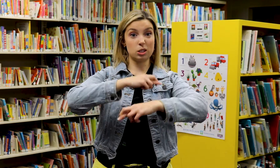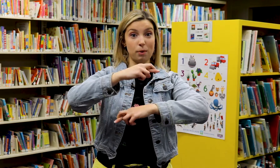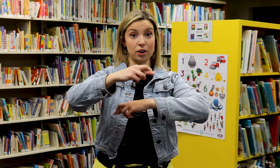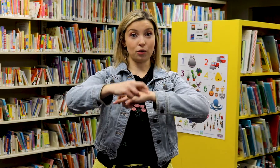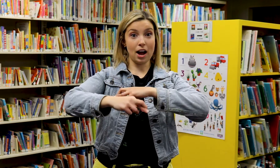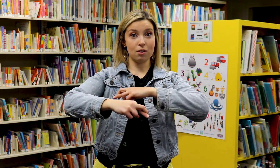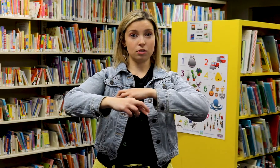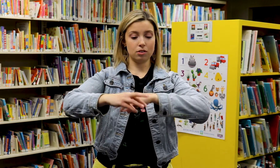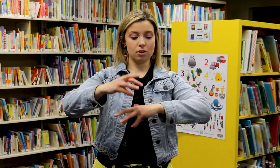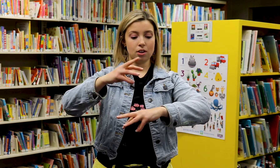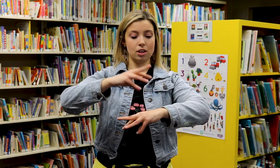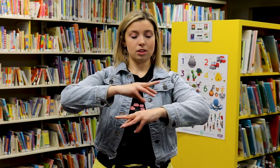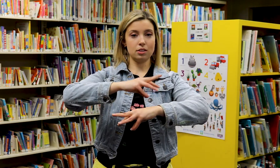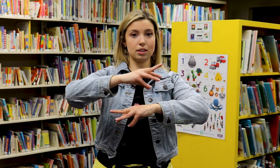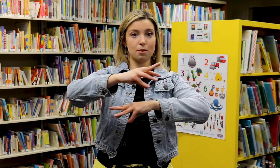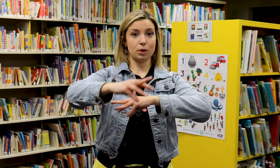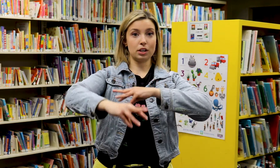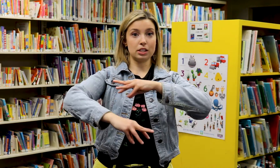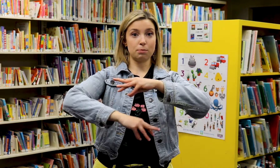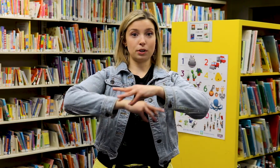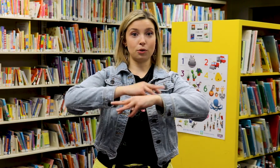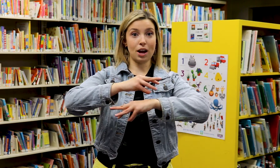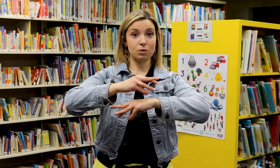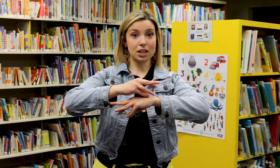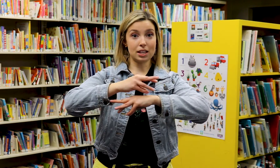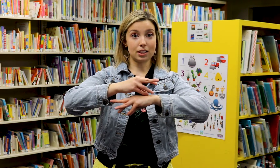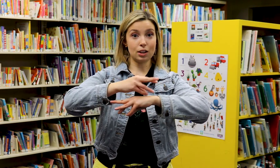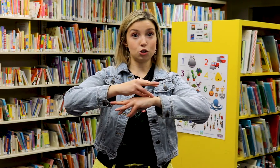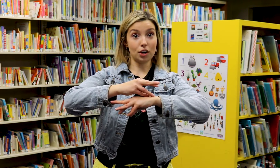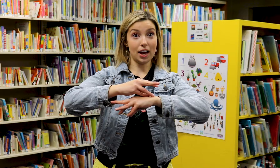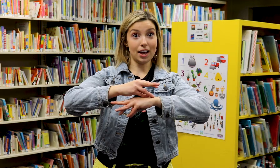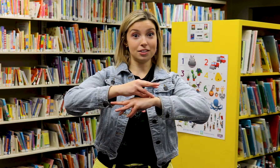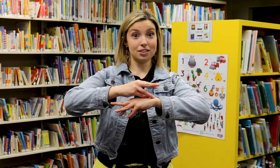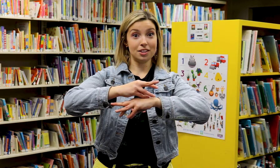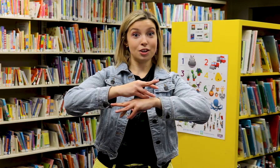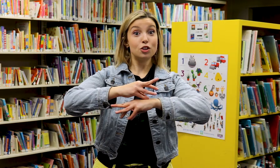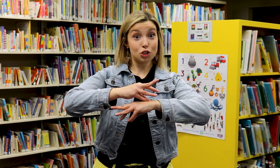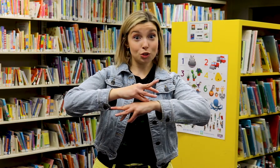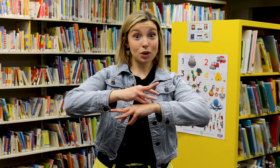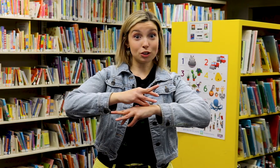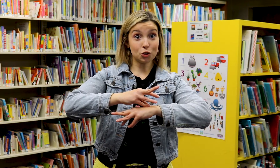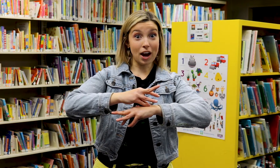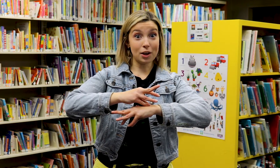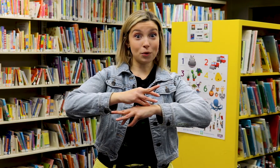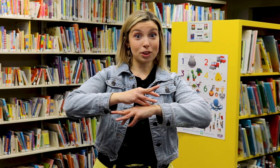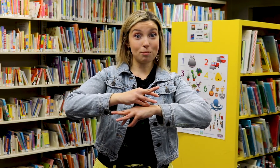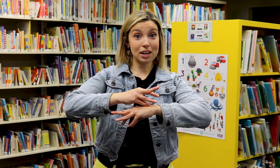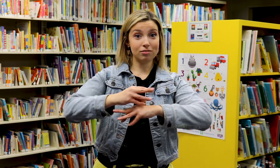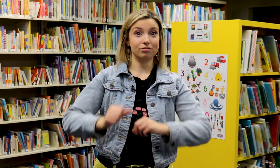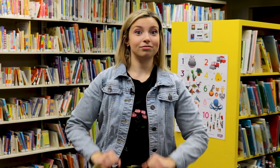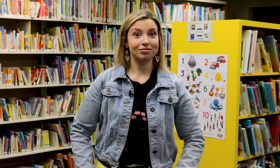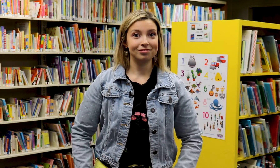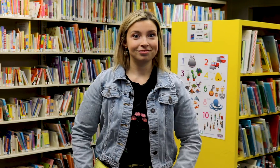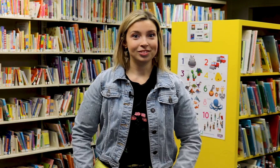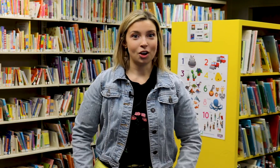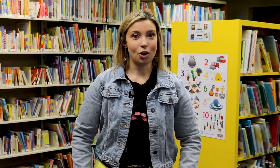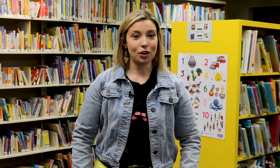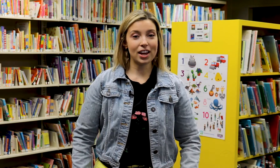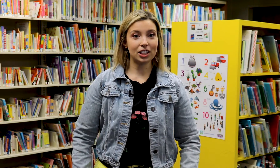spun around. This time we're going to spin around and touch our hand. Do you want to try it with me? All right, here